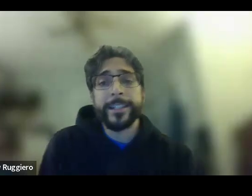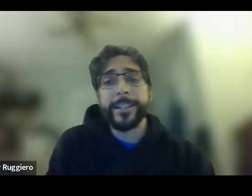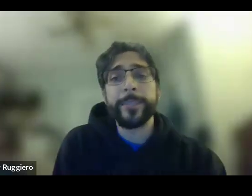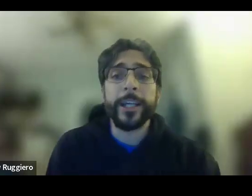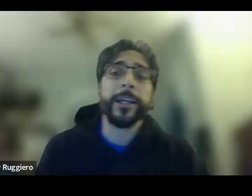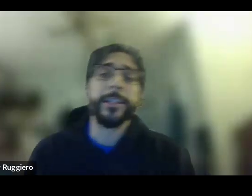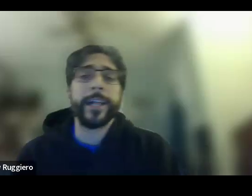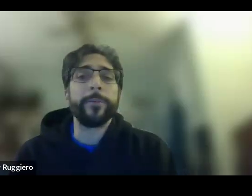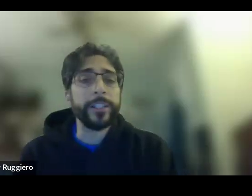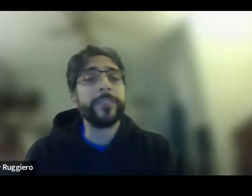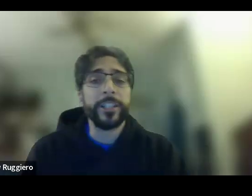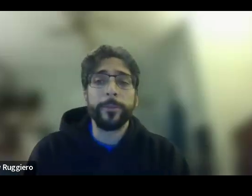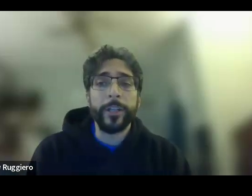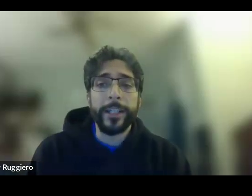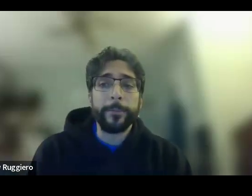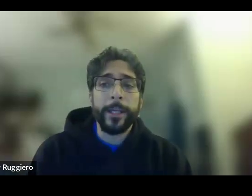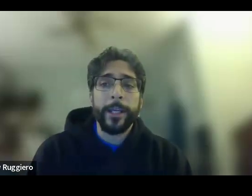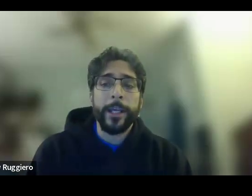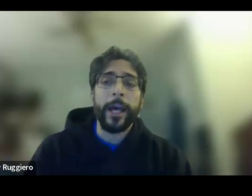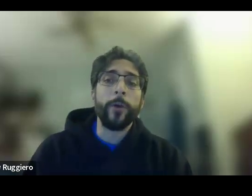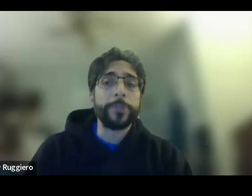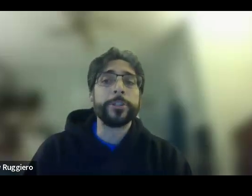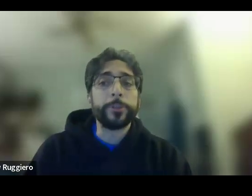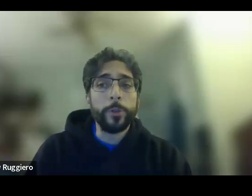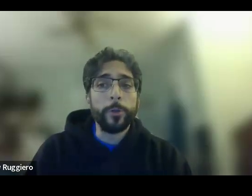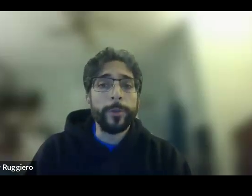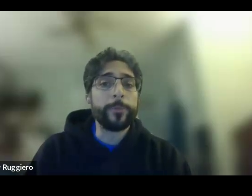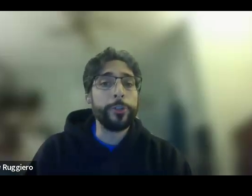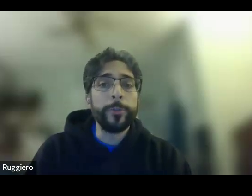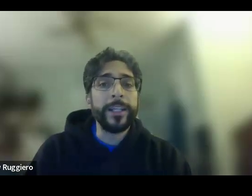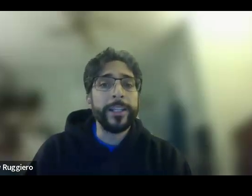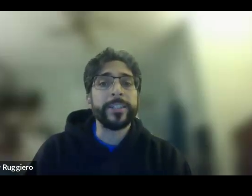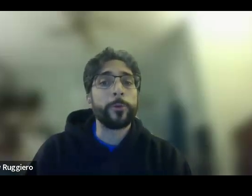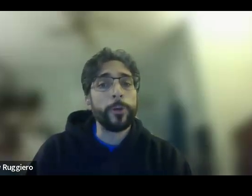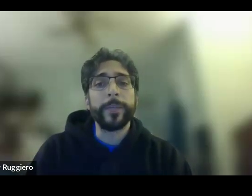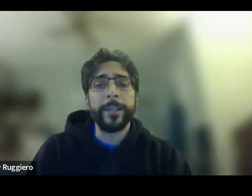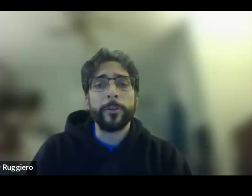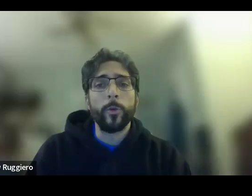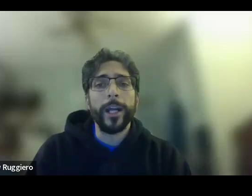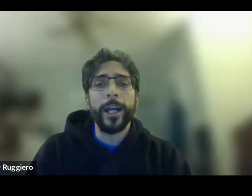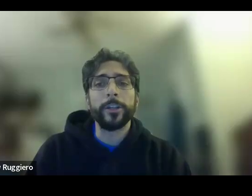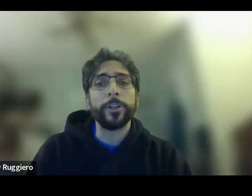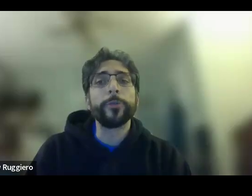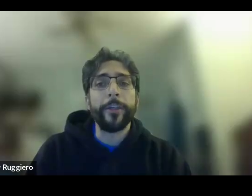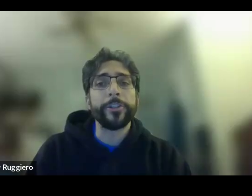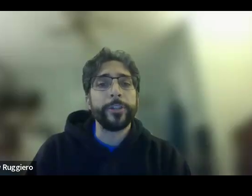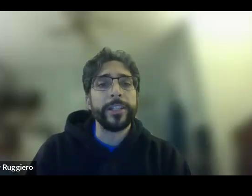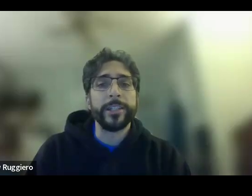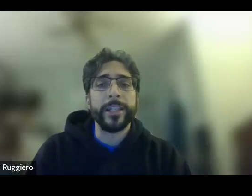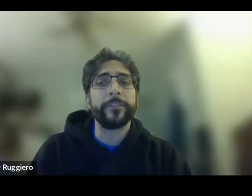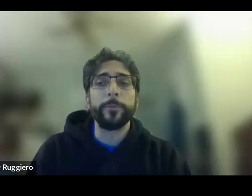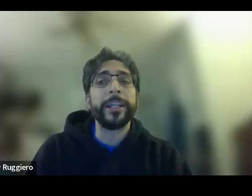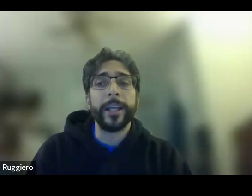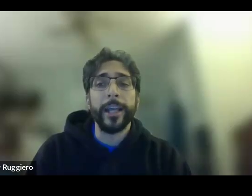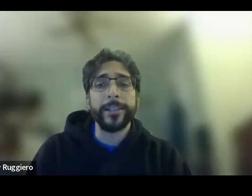went to ACC because I believed in community. I went to a school where people knew me and supported me, where I learned with other